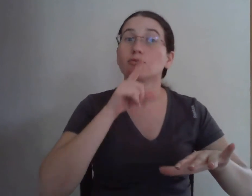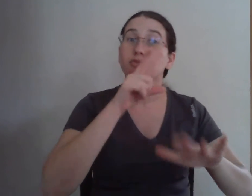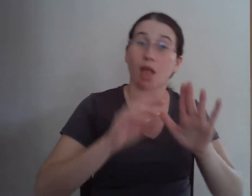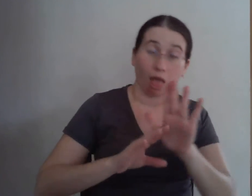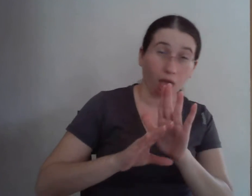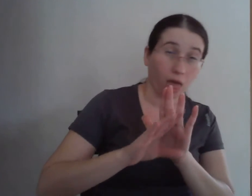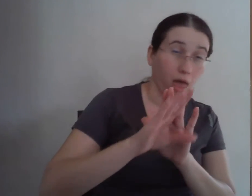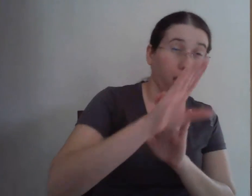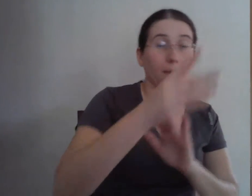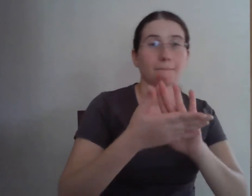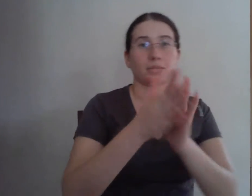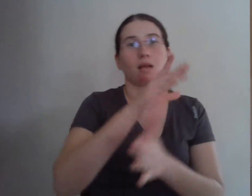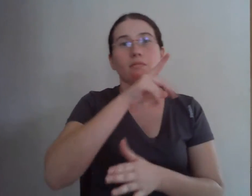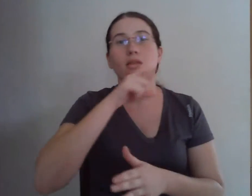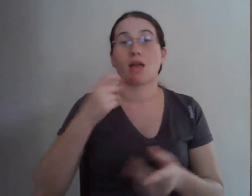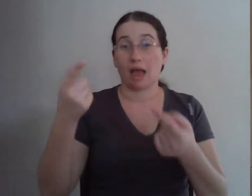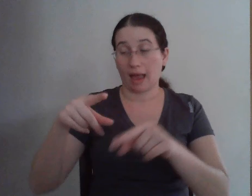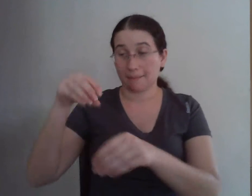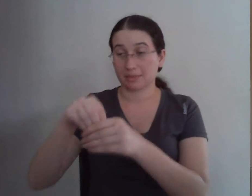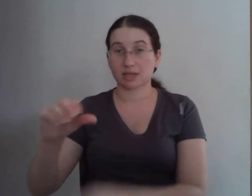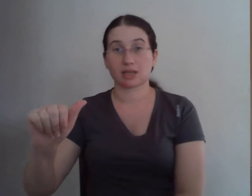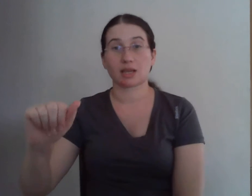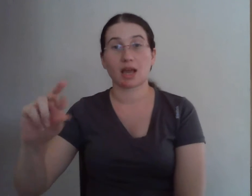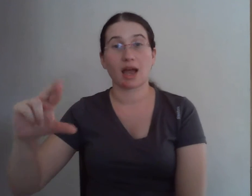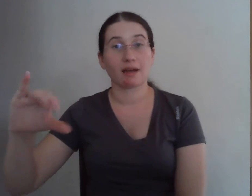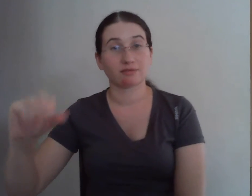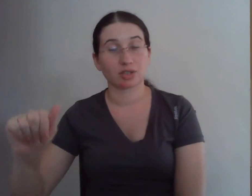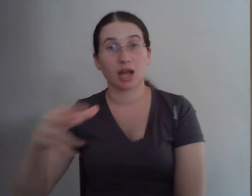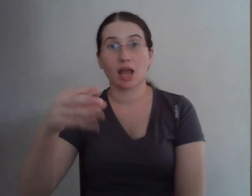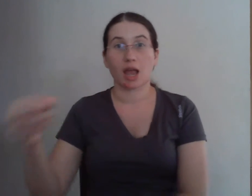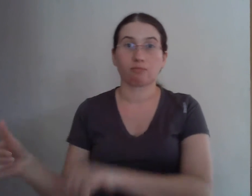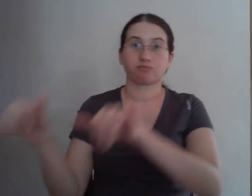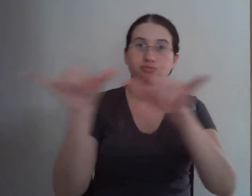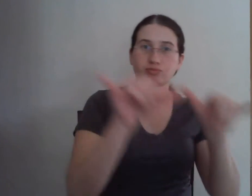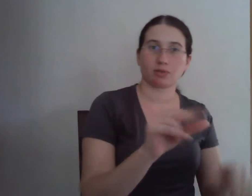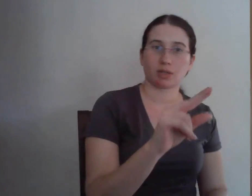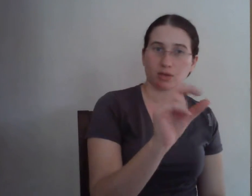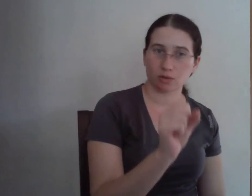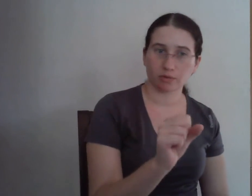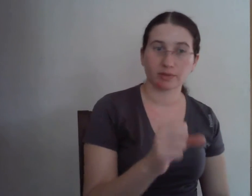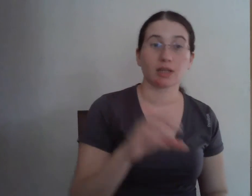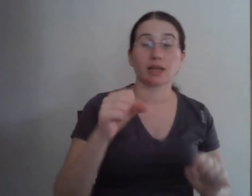confirmed in the United States, and as you see in this picture of land managed by the federal government.